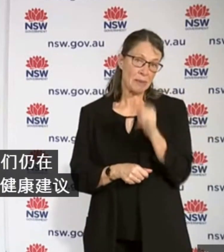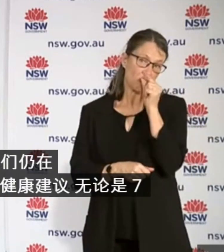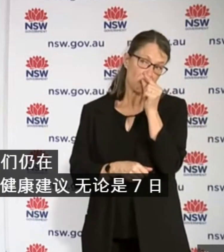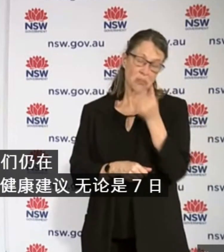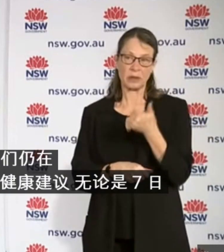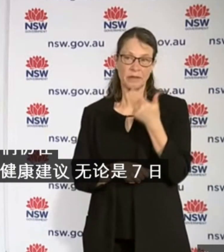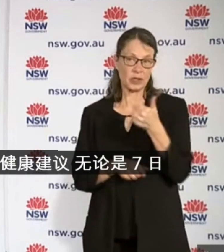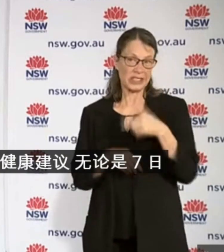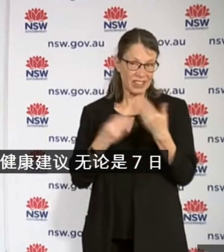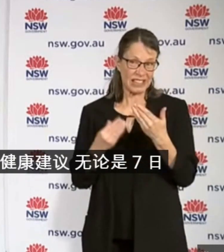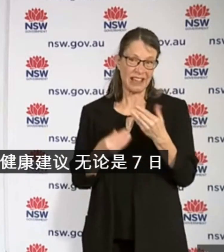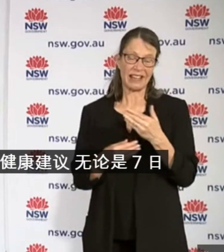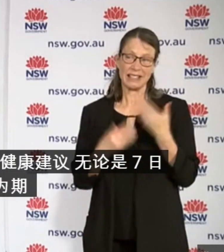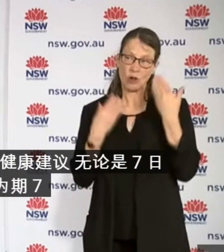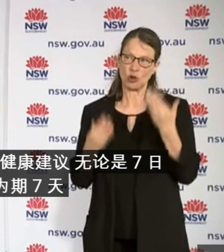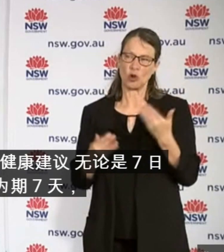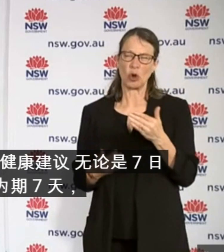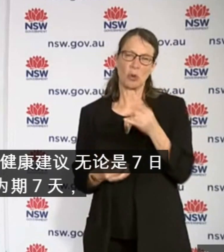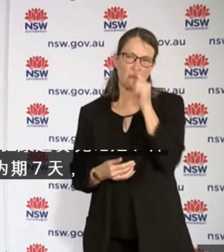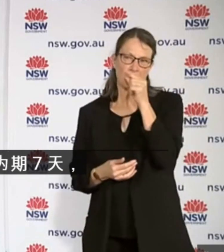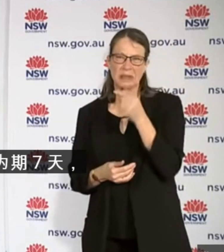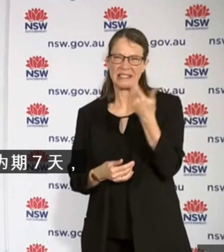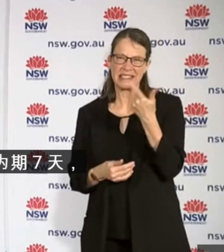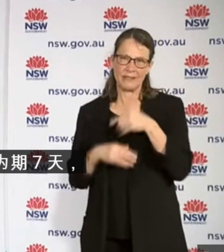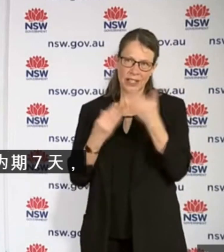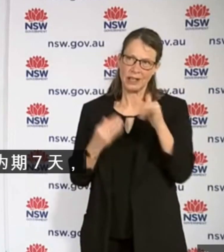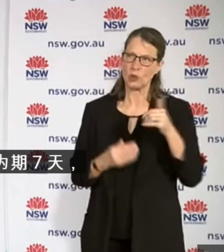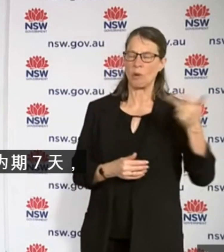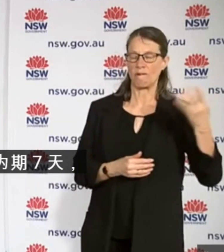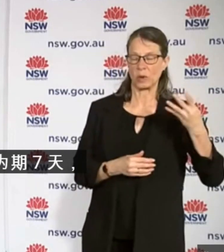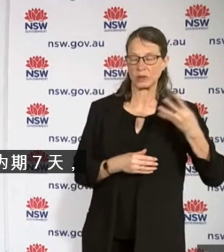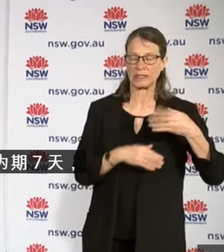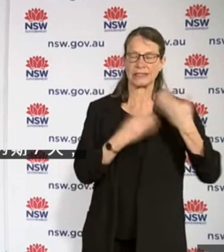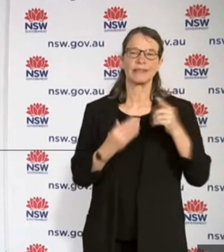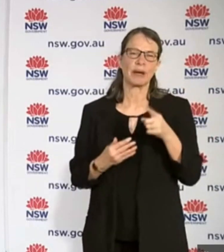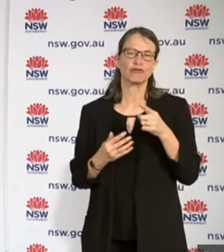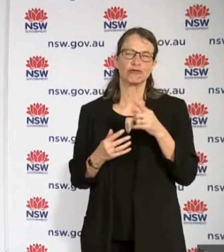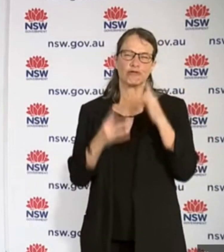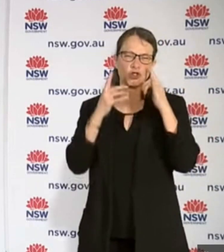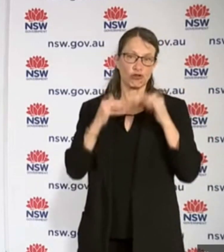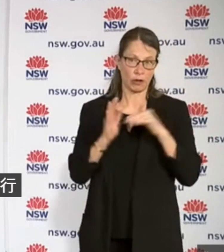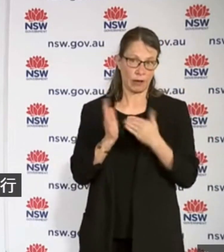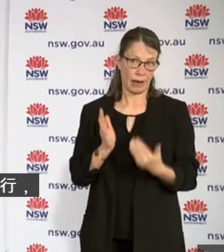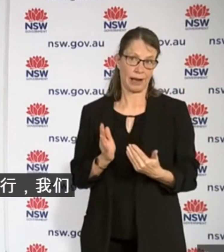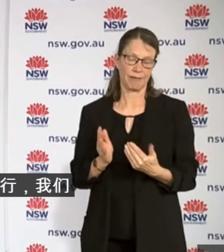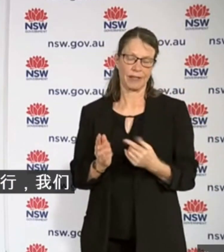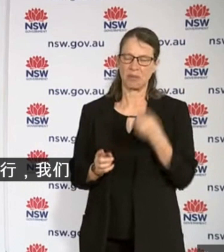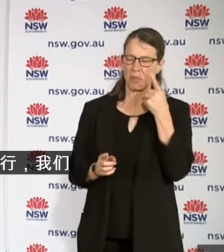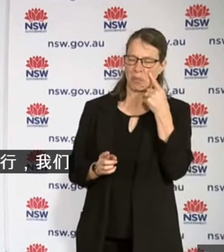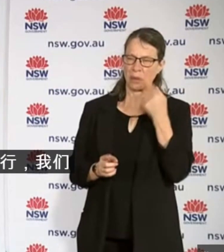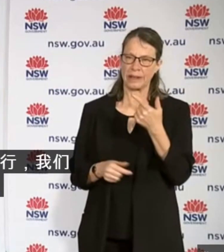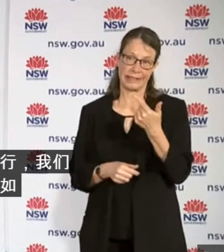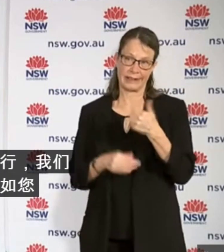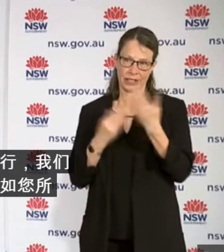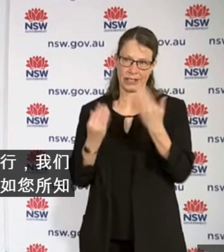advice on whether it's 7 or 14, but the trial is for a 7-day period. So those conversations with the Prime Minister will continue. And we're also